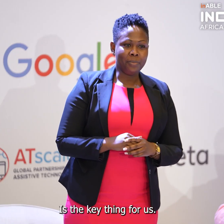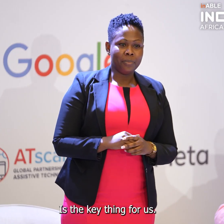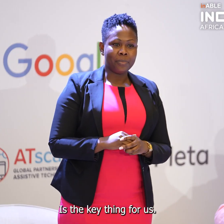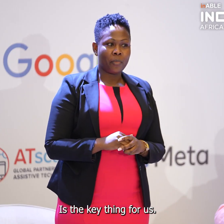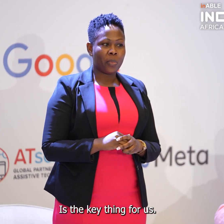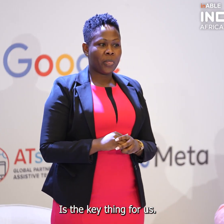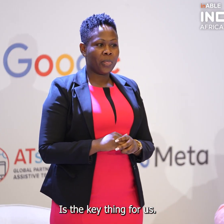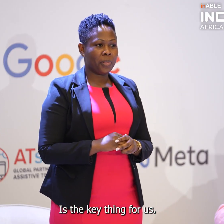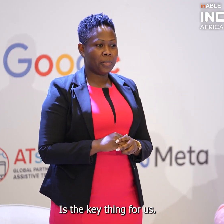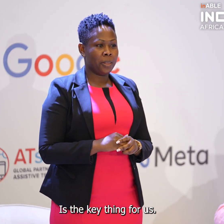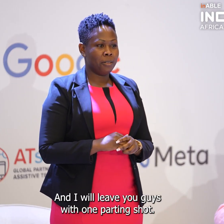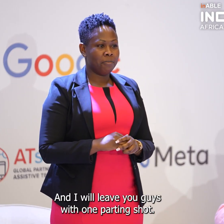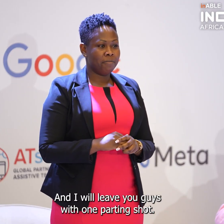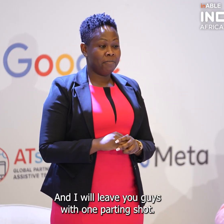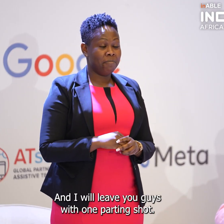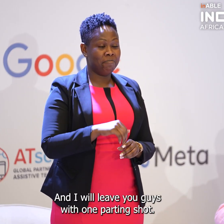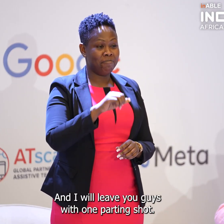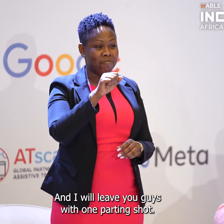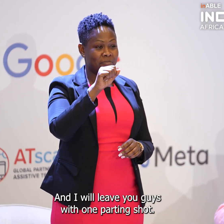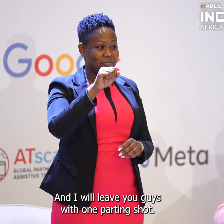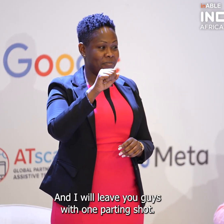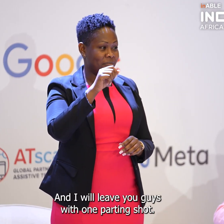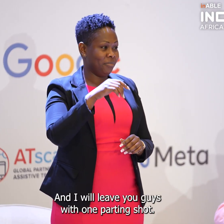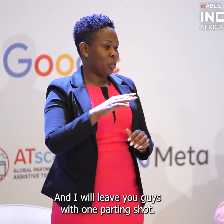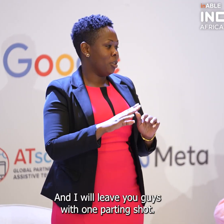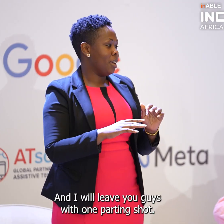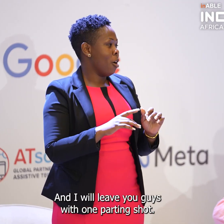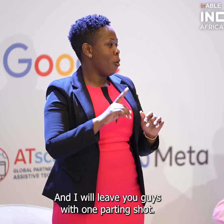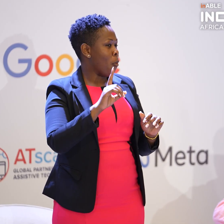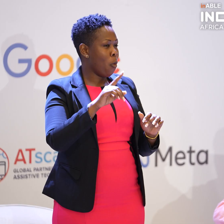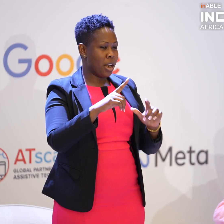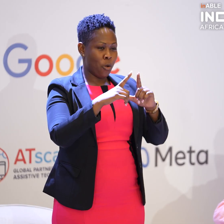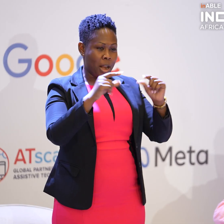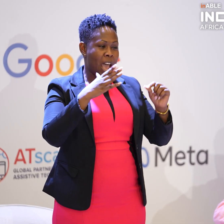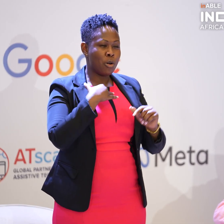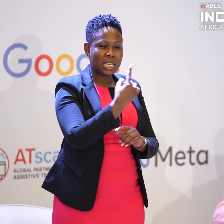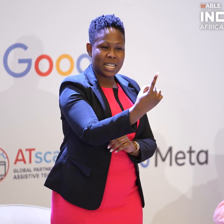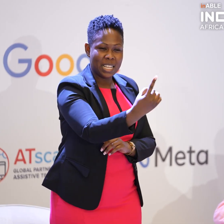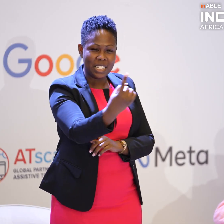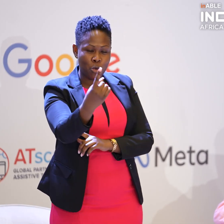is the key thing for us. And I will leave you guys with one parting shot.